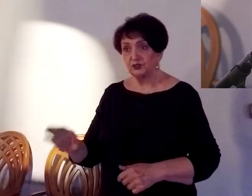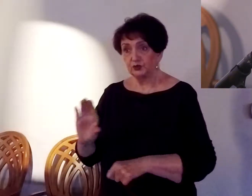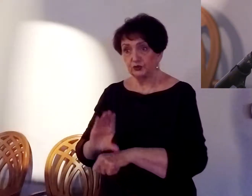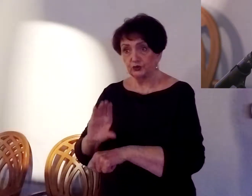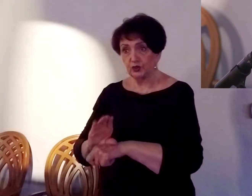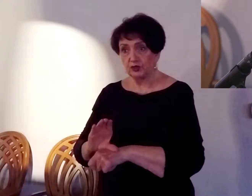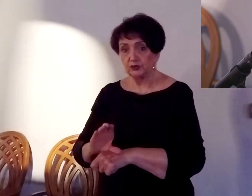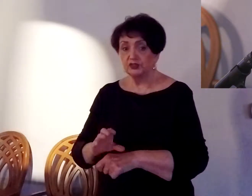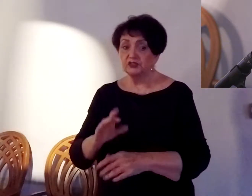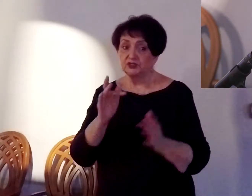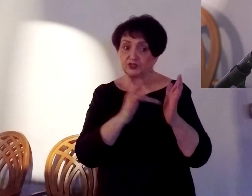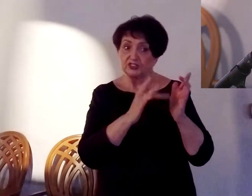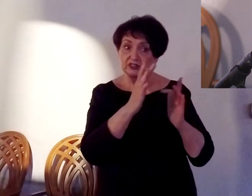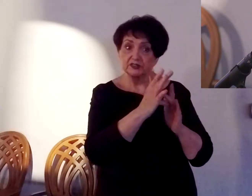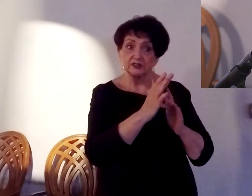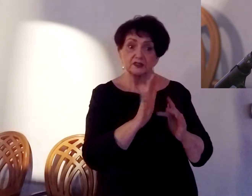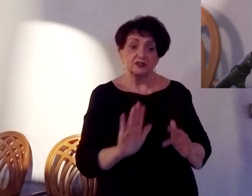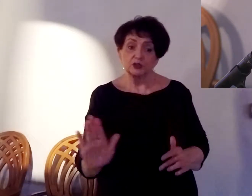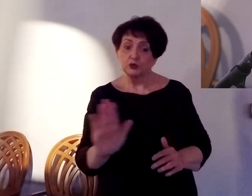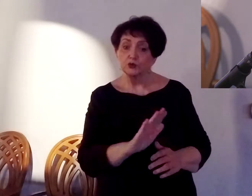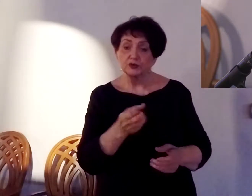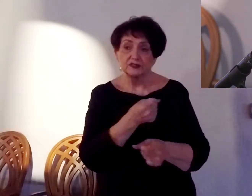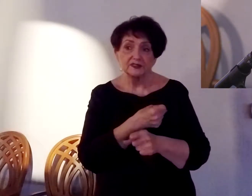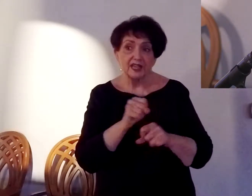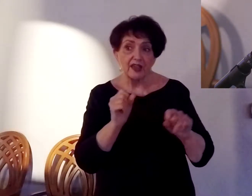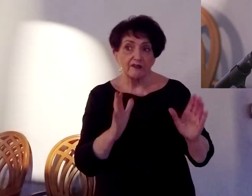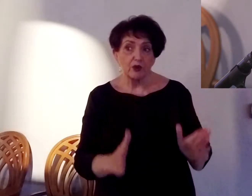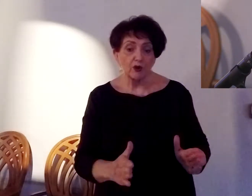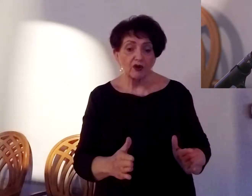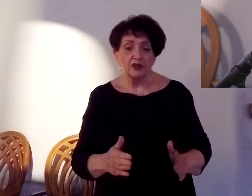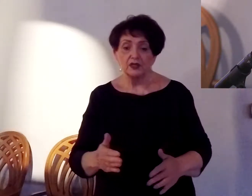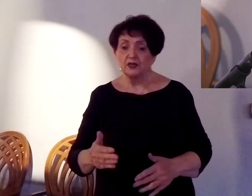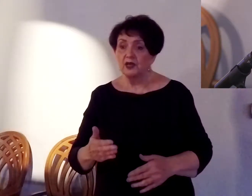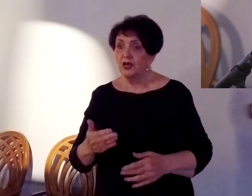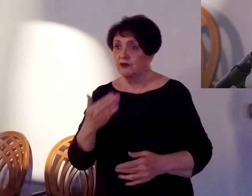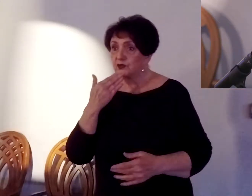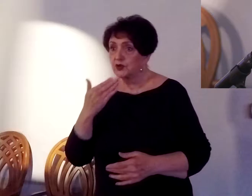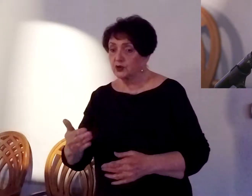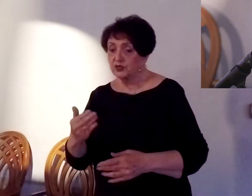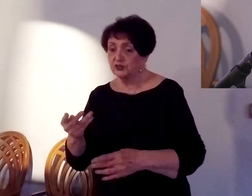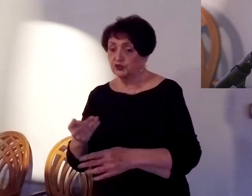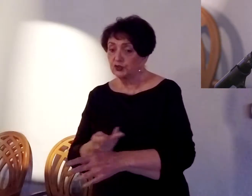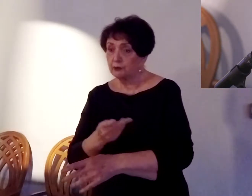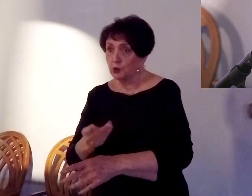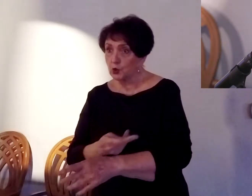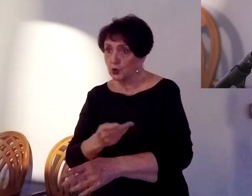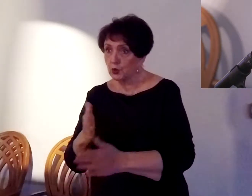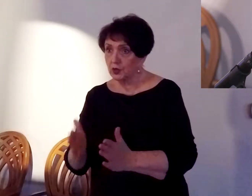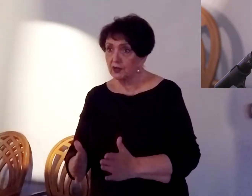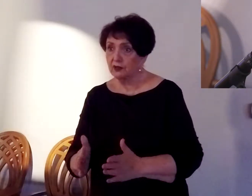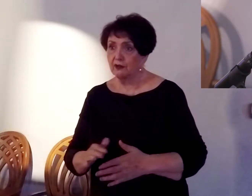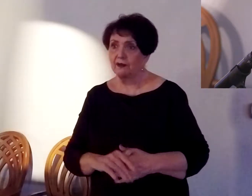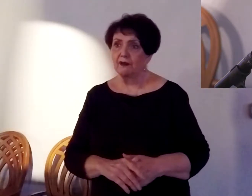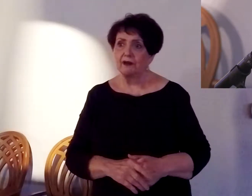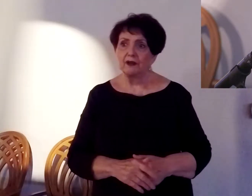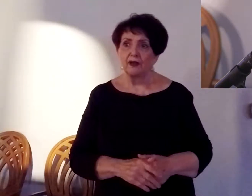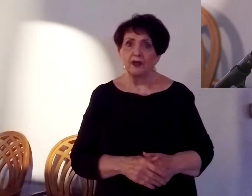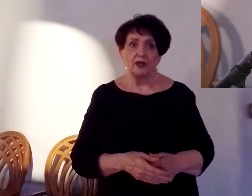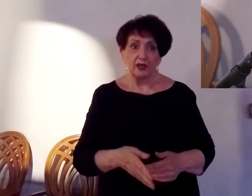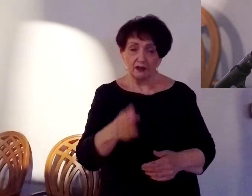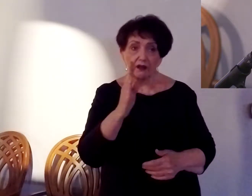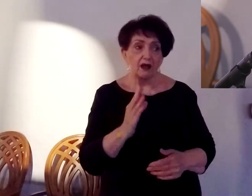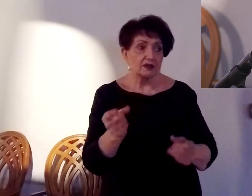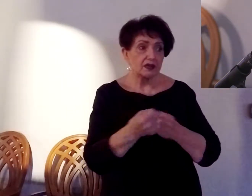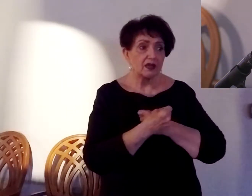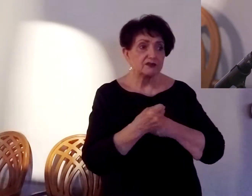Savior and the Good Shepherd. And then we're taught that God loves you. But somehow,